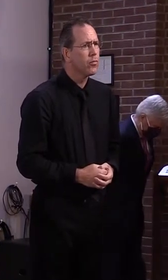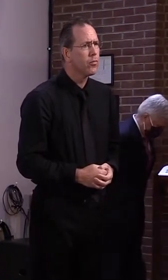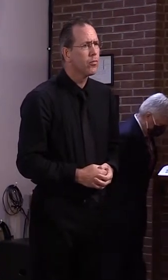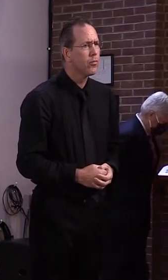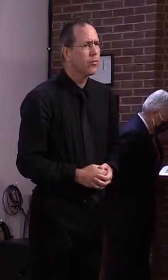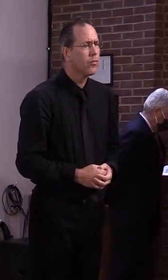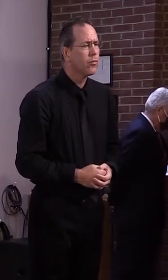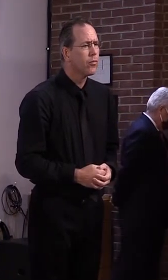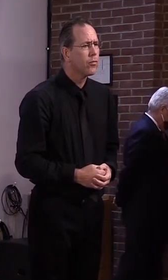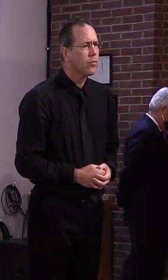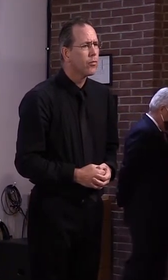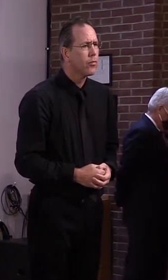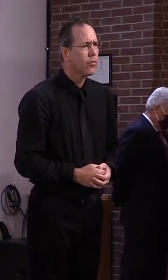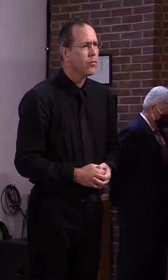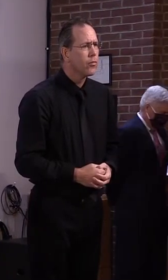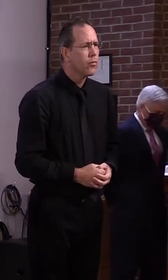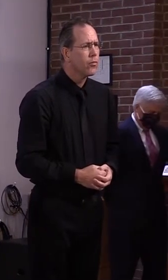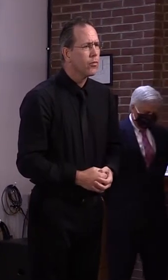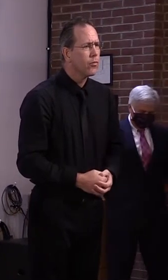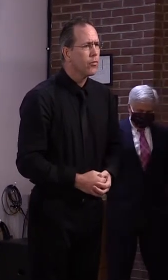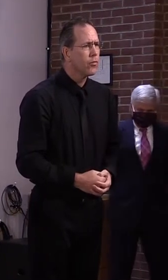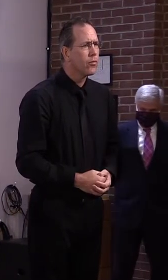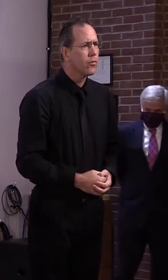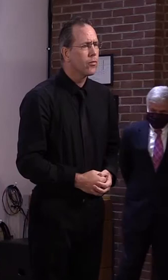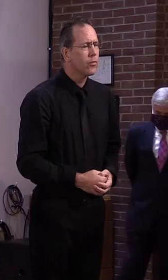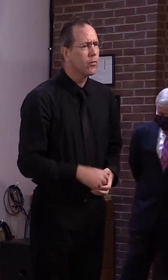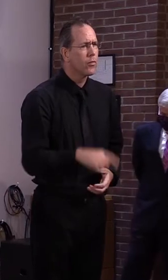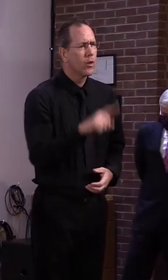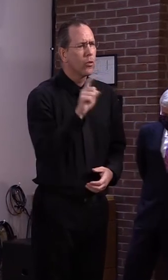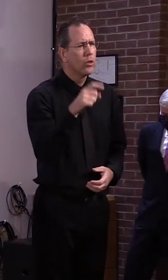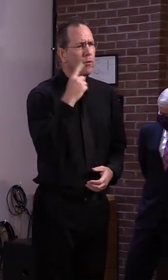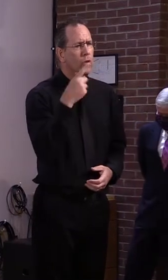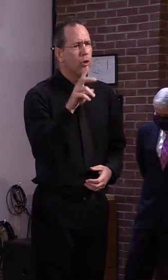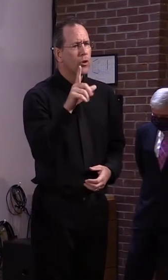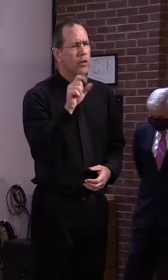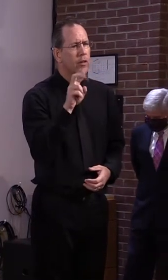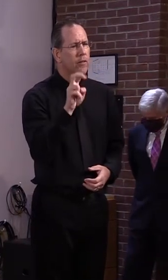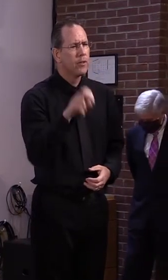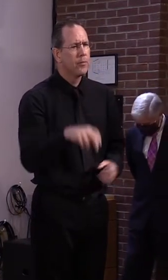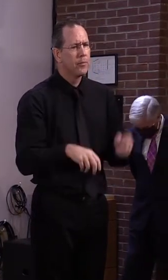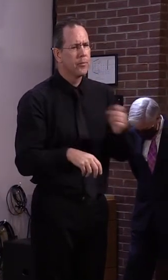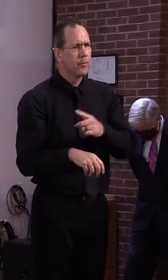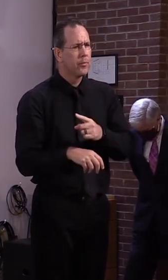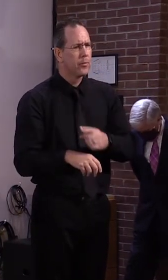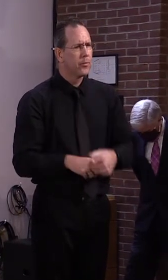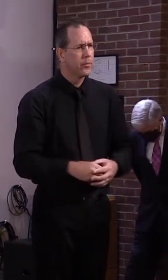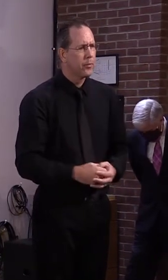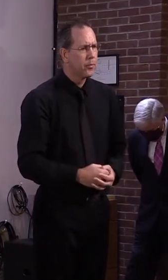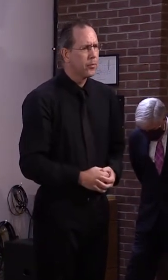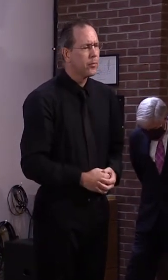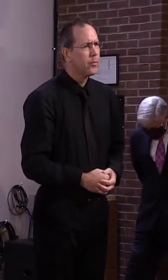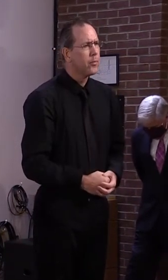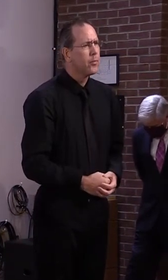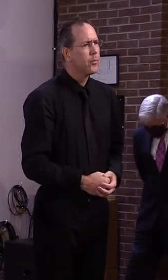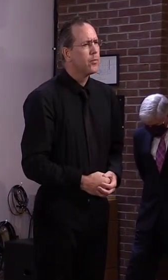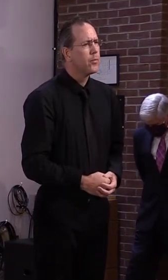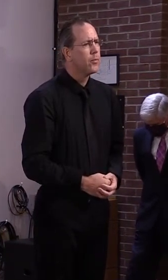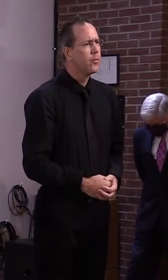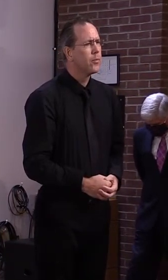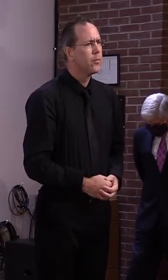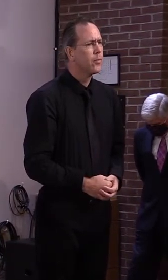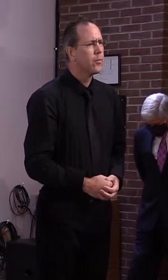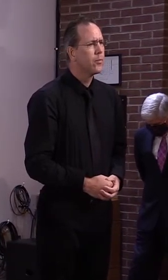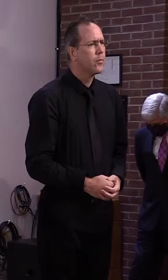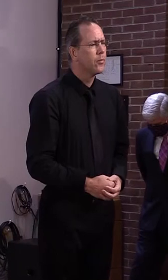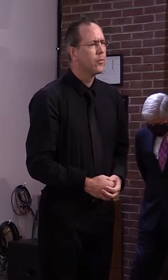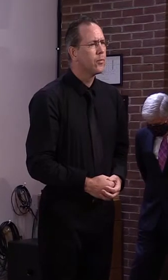This is a question for Dr. Levine. I'd like to return to the first question, one of the first questions he got in this press conference, which is the